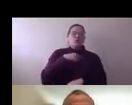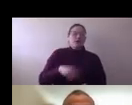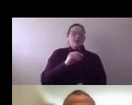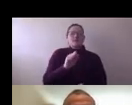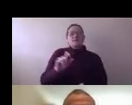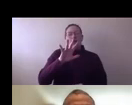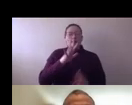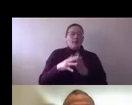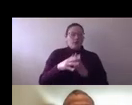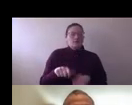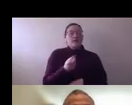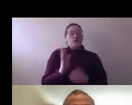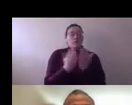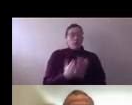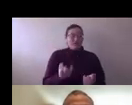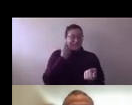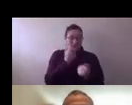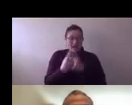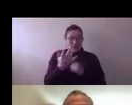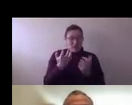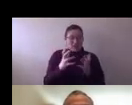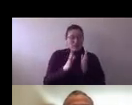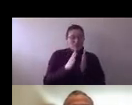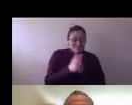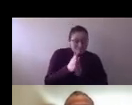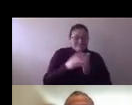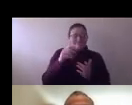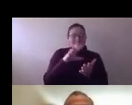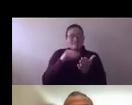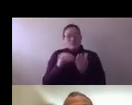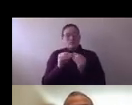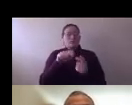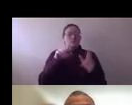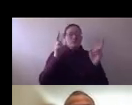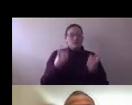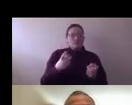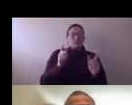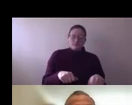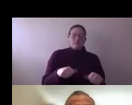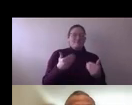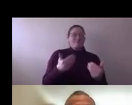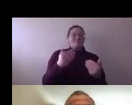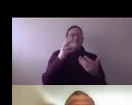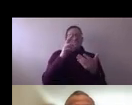A few books, if anyone wants to pursue these topics, you're welcome to look